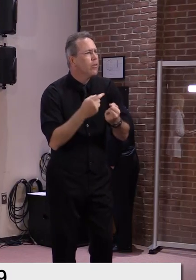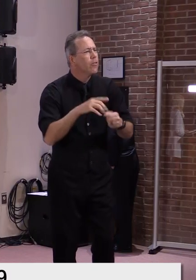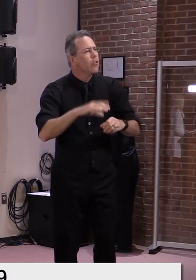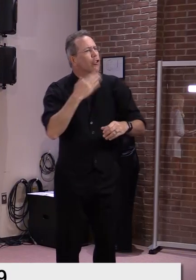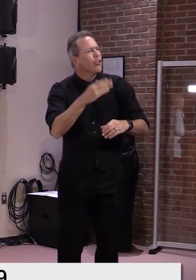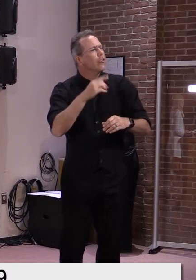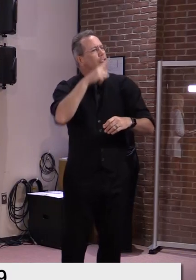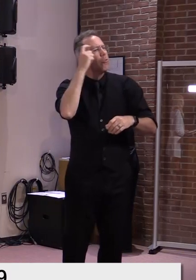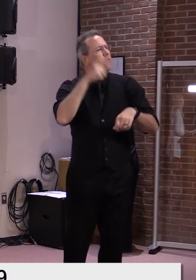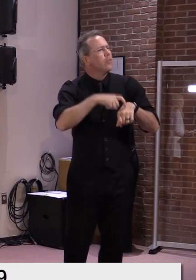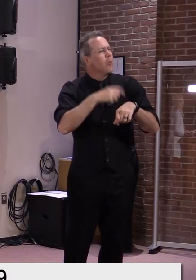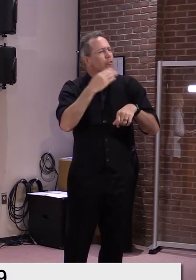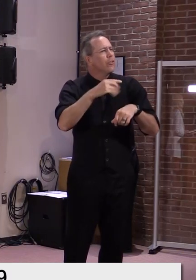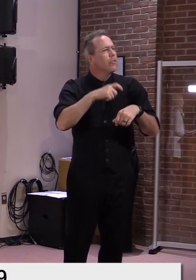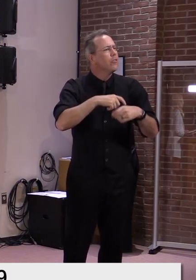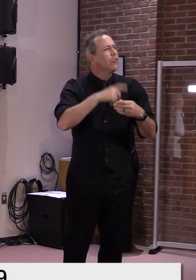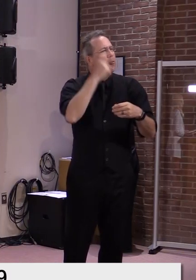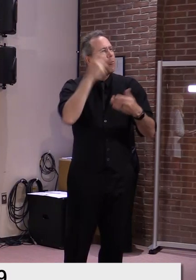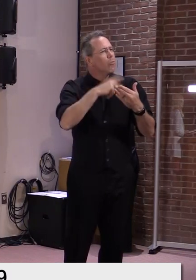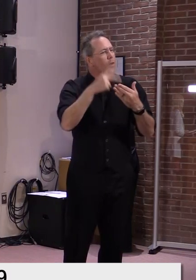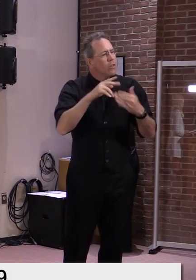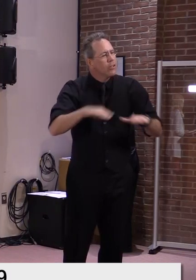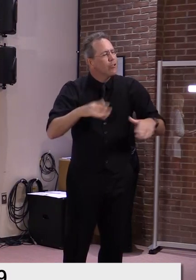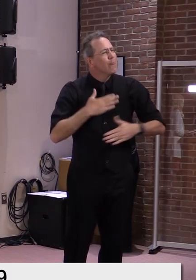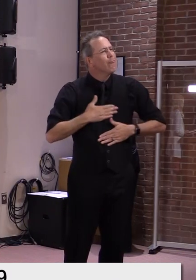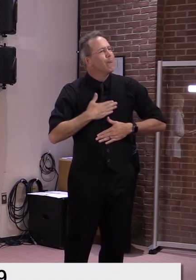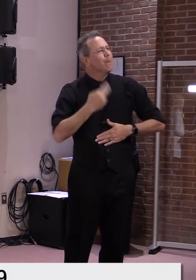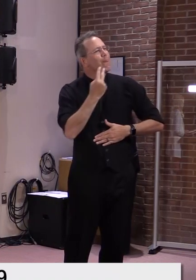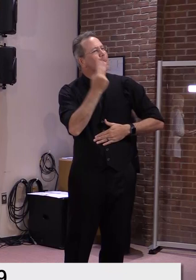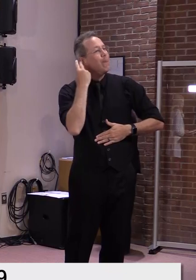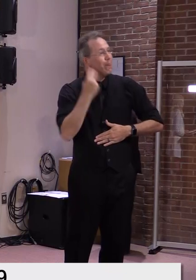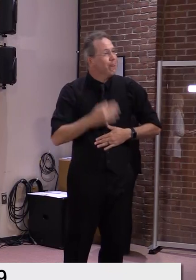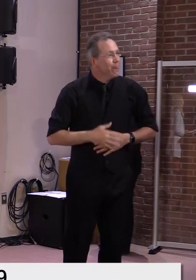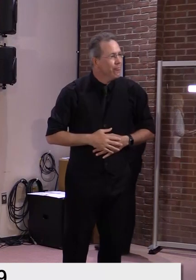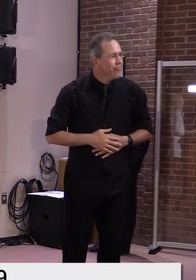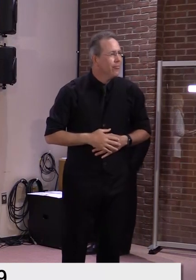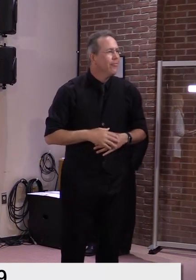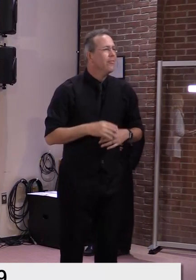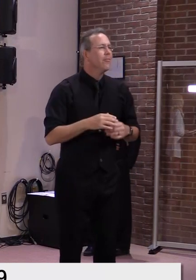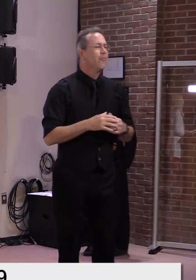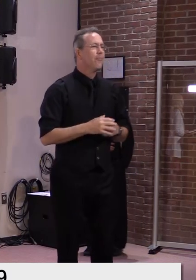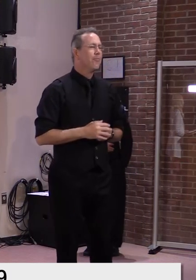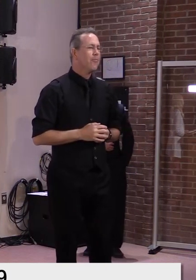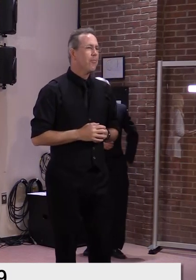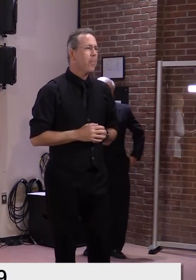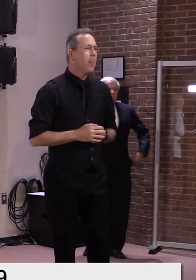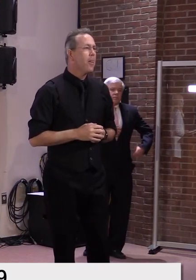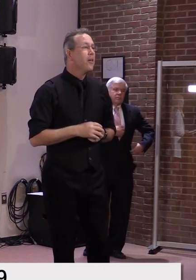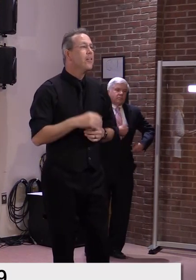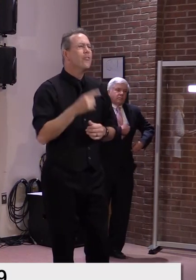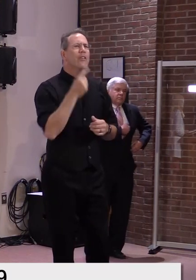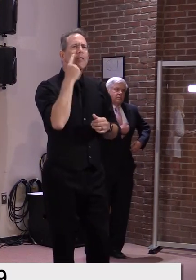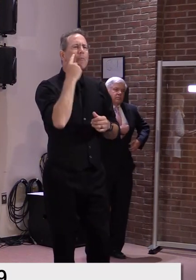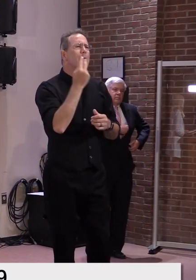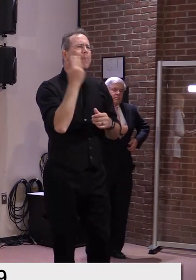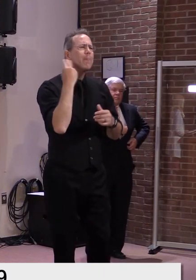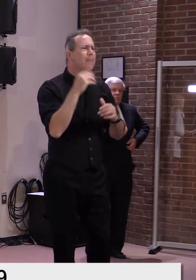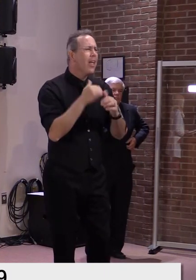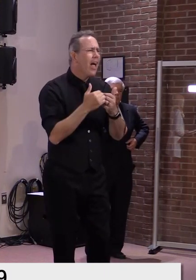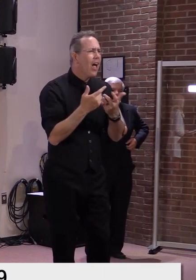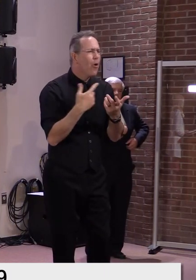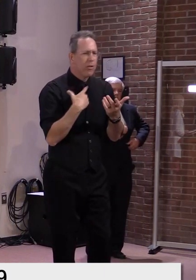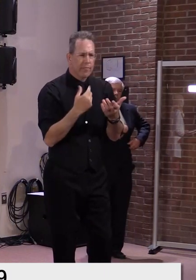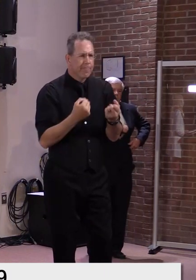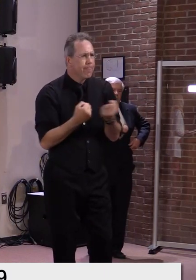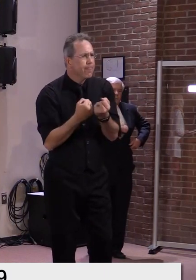recreational camps, programs, and enrichment opportunities. When we think about healthy development and buffering risk for